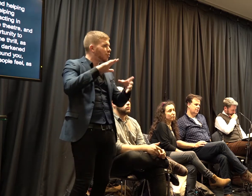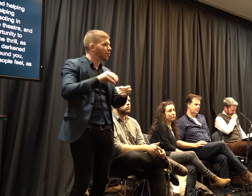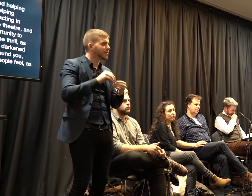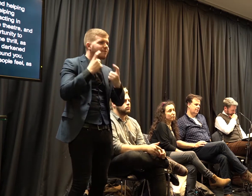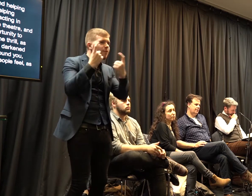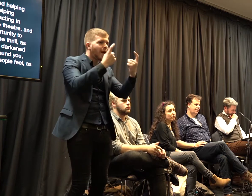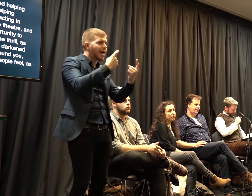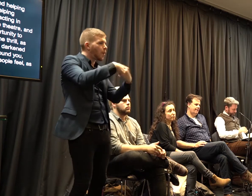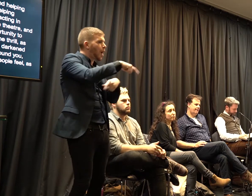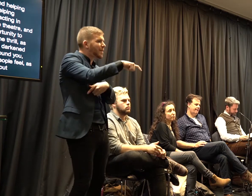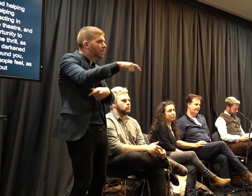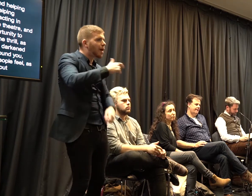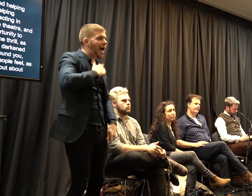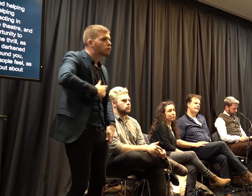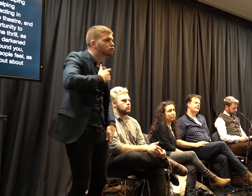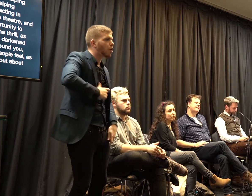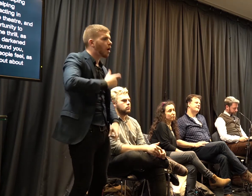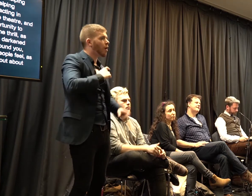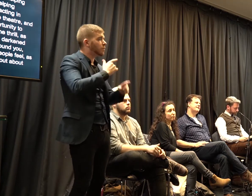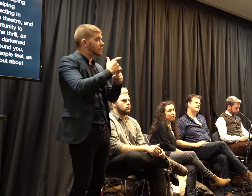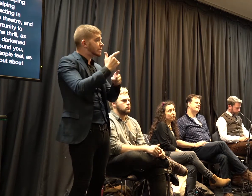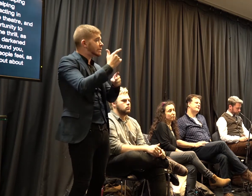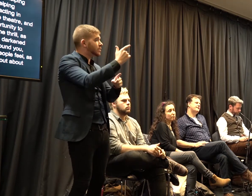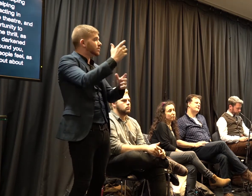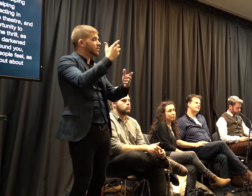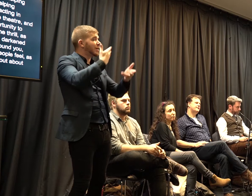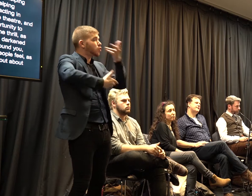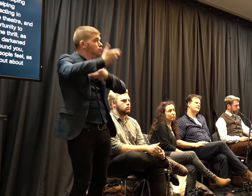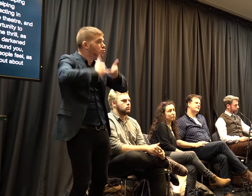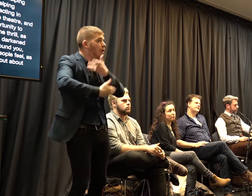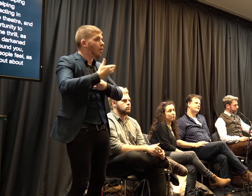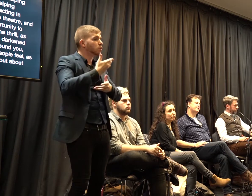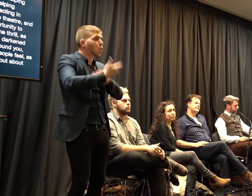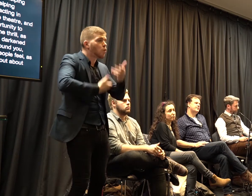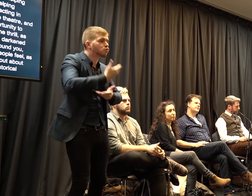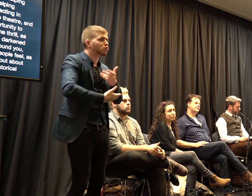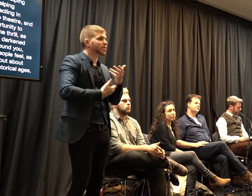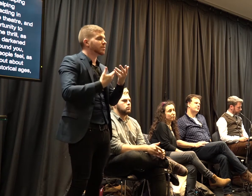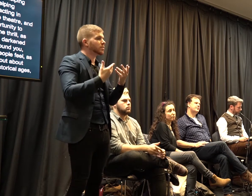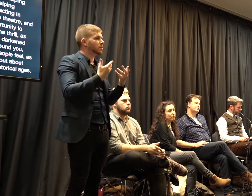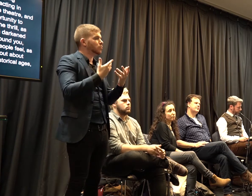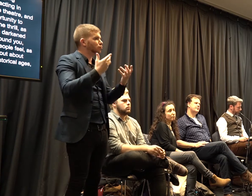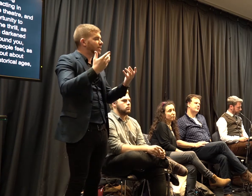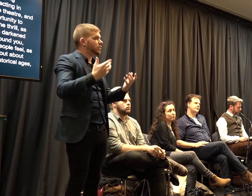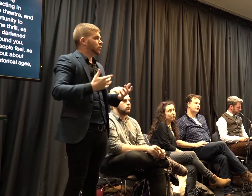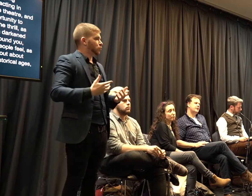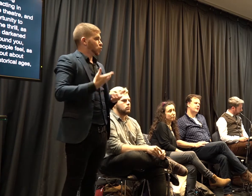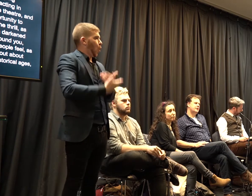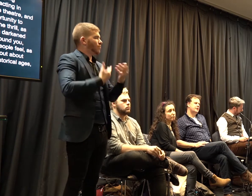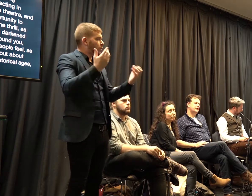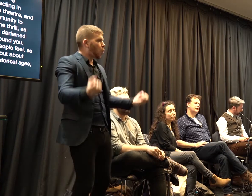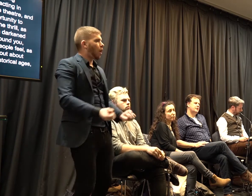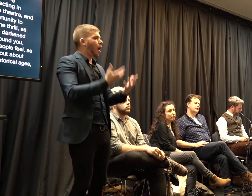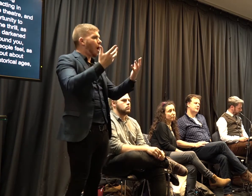finding out about people, characters from faraway places, historical ages, bringing stories to life literally in front of your eyes. So you